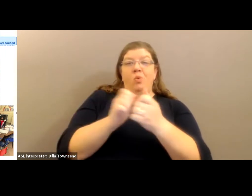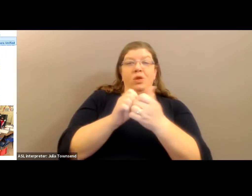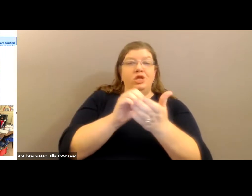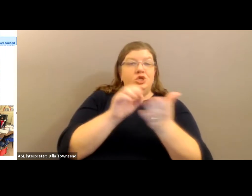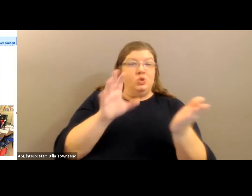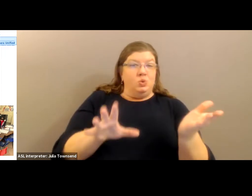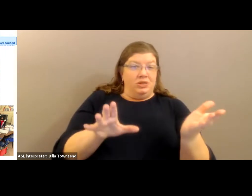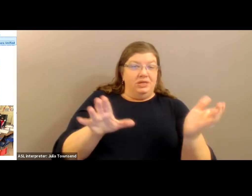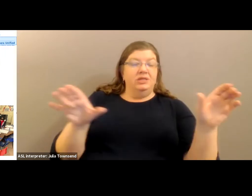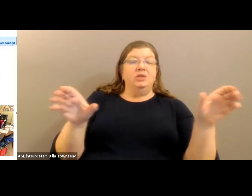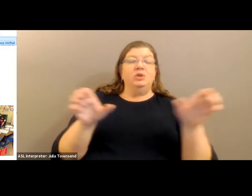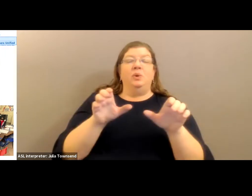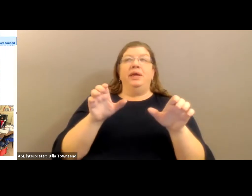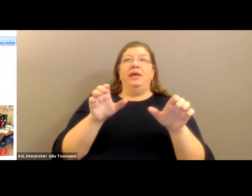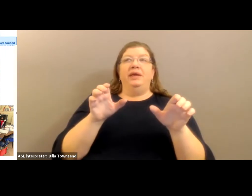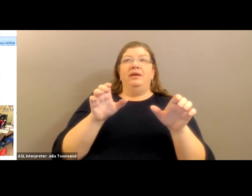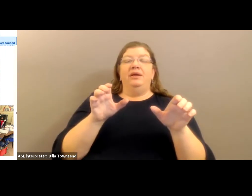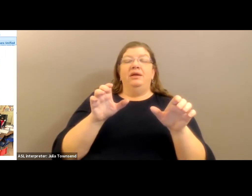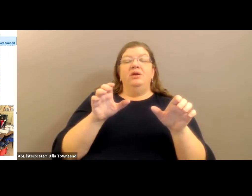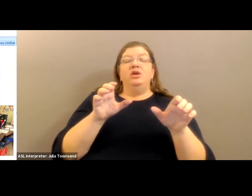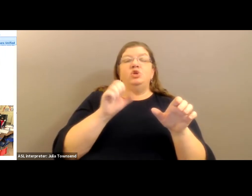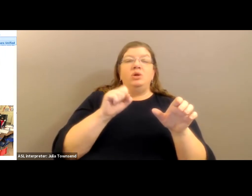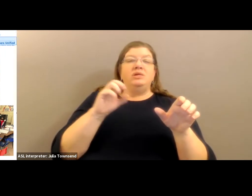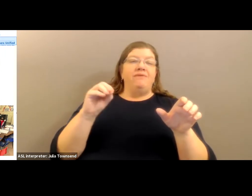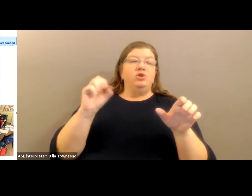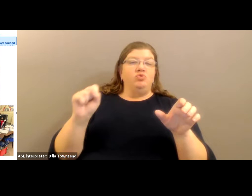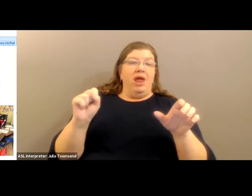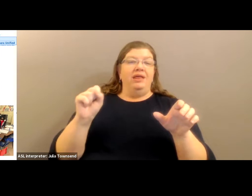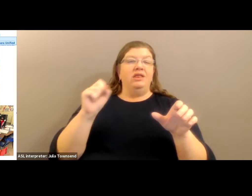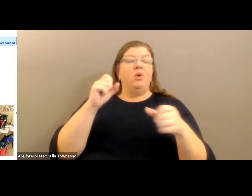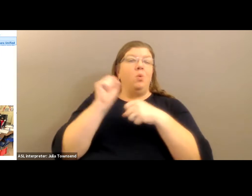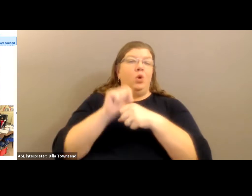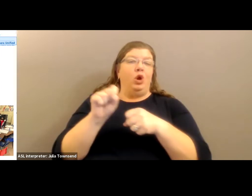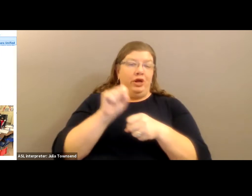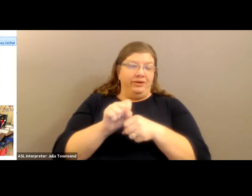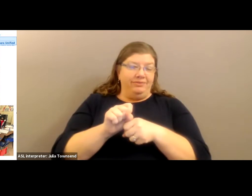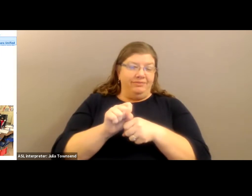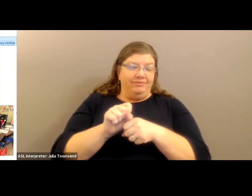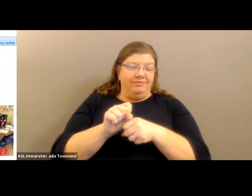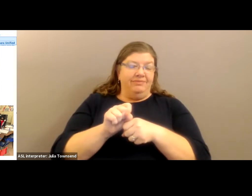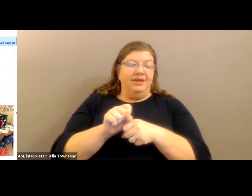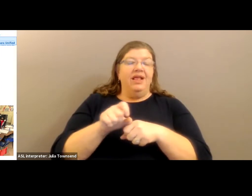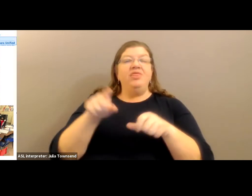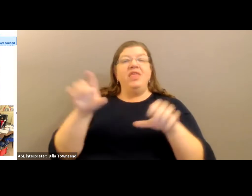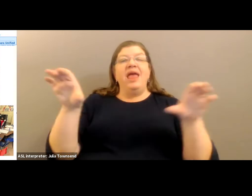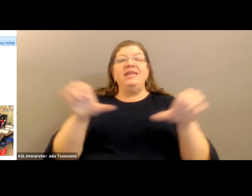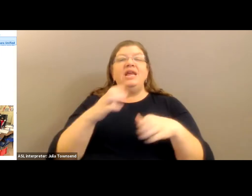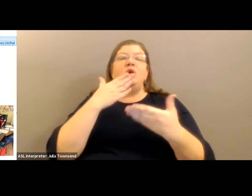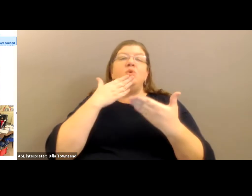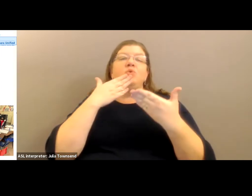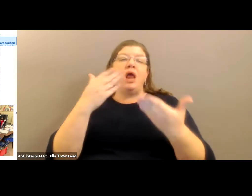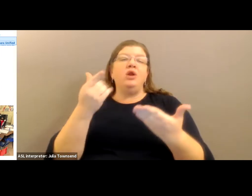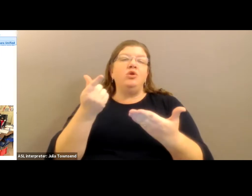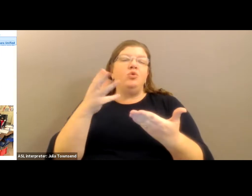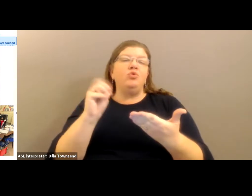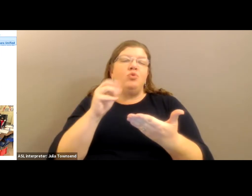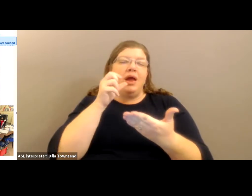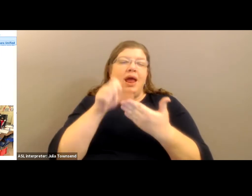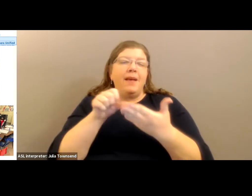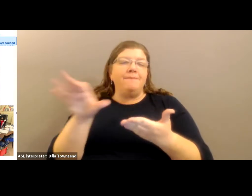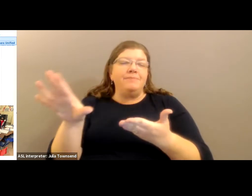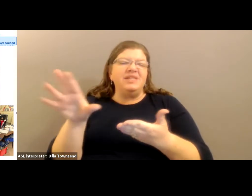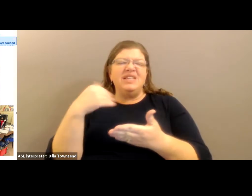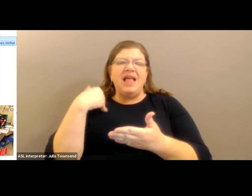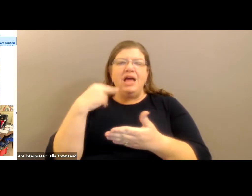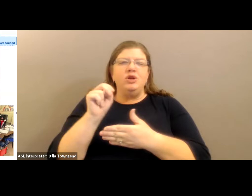also doing the Sources of Strength work. They did gratitude grams in November, things